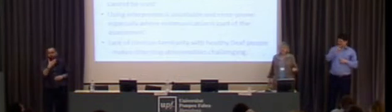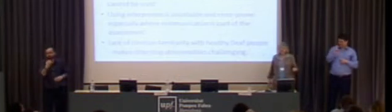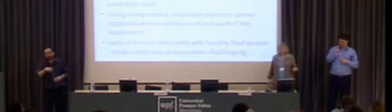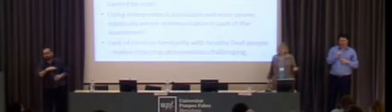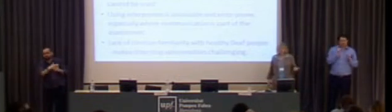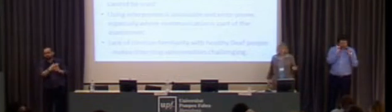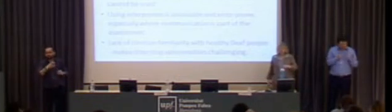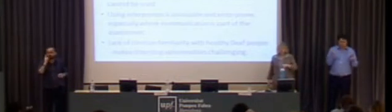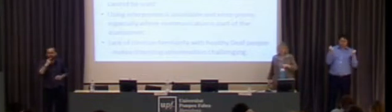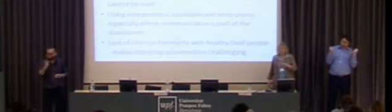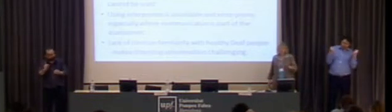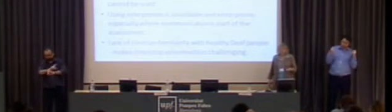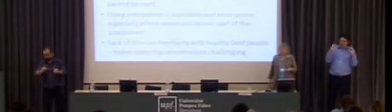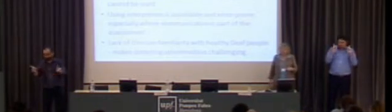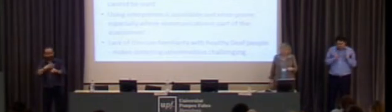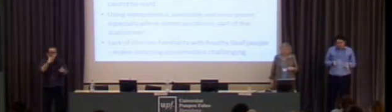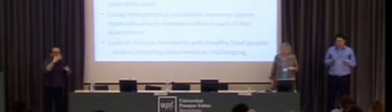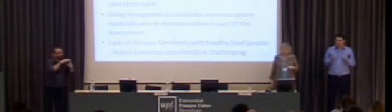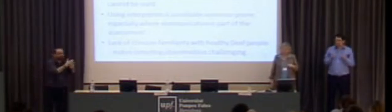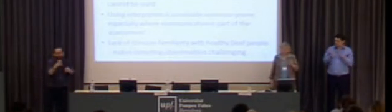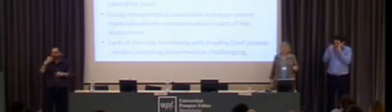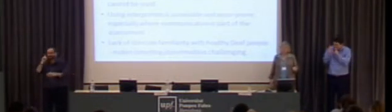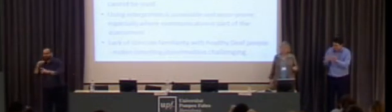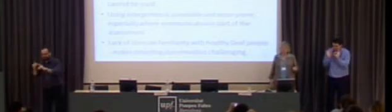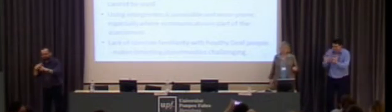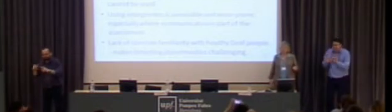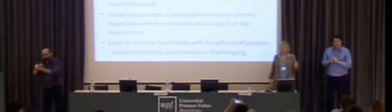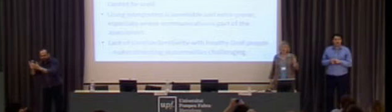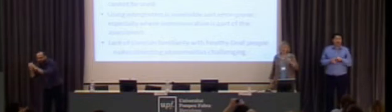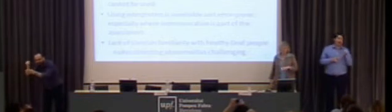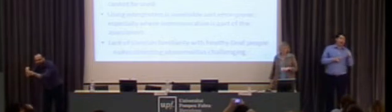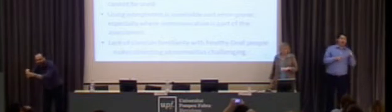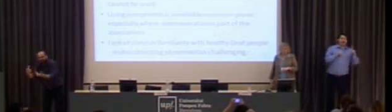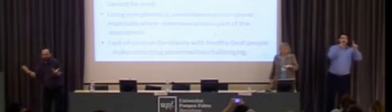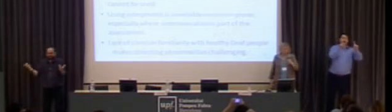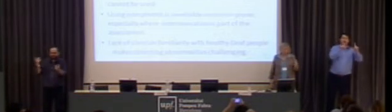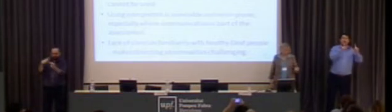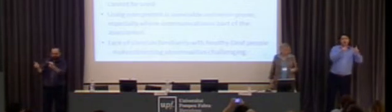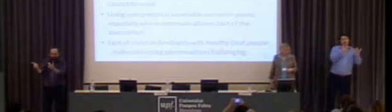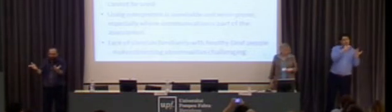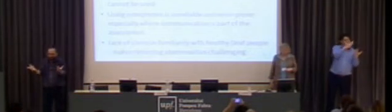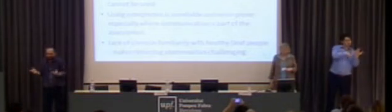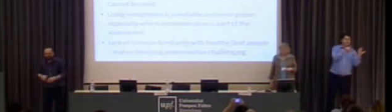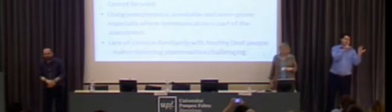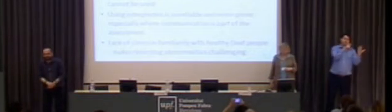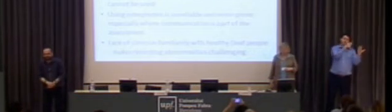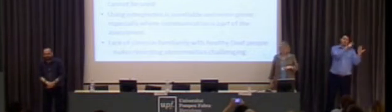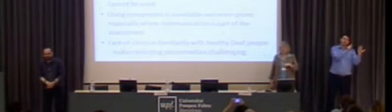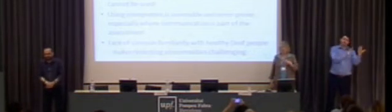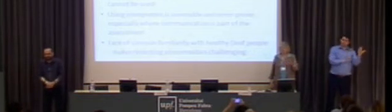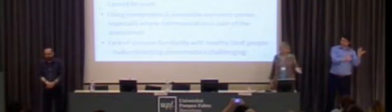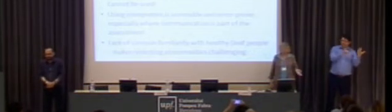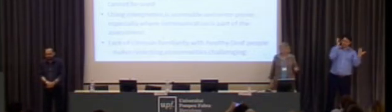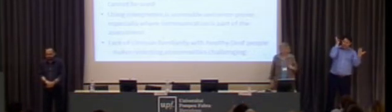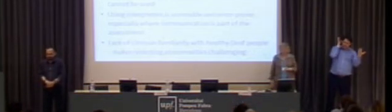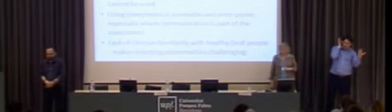existing tests that people use, if you're lucky enough to get referred, are not suitable. They're not normed with signers, or they're not validated. They take